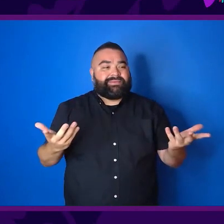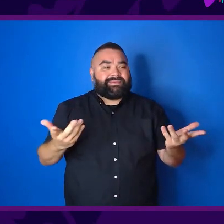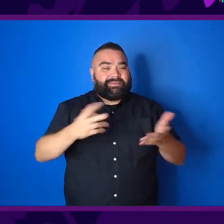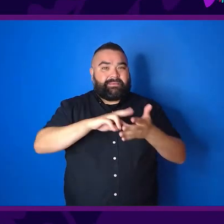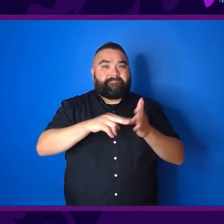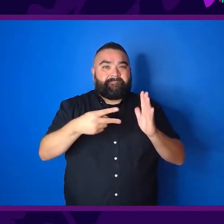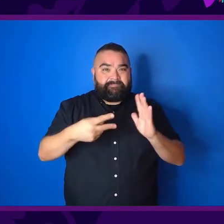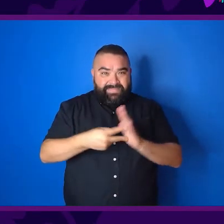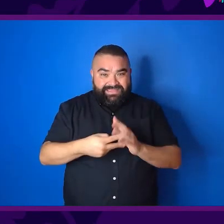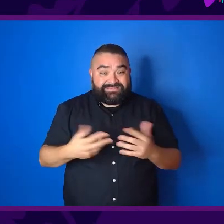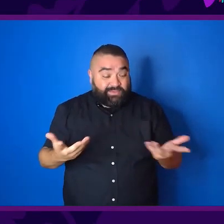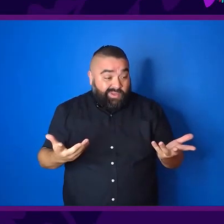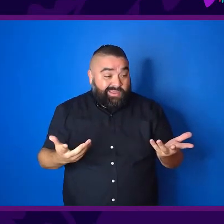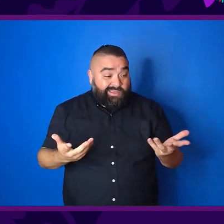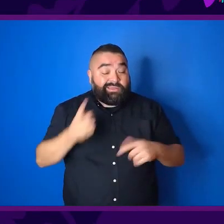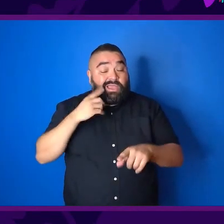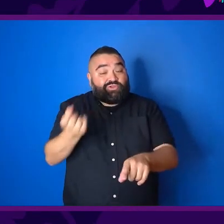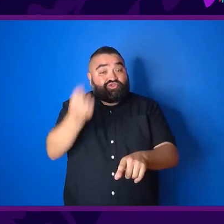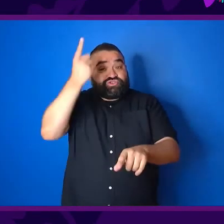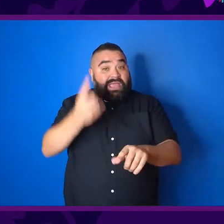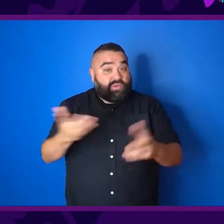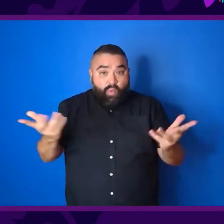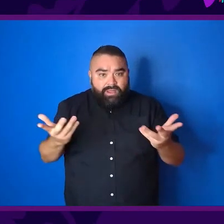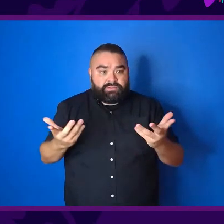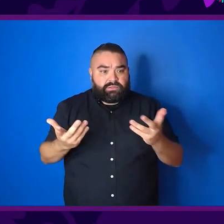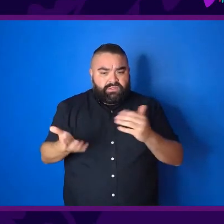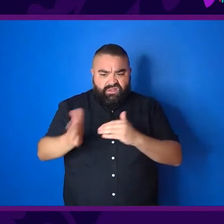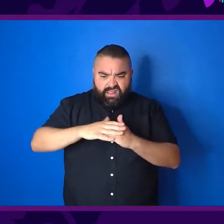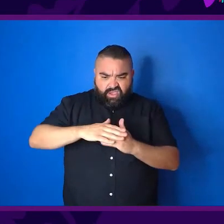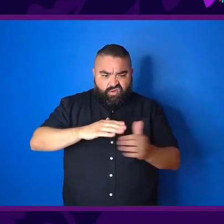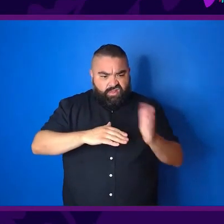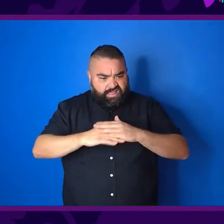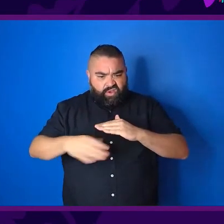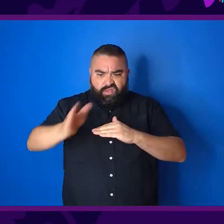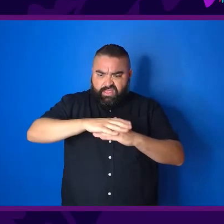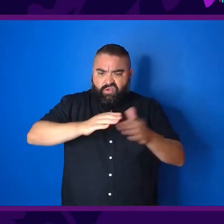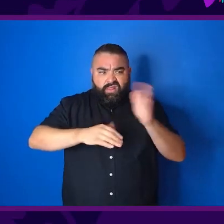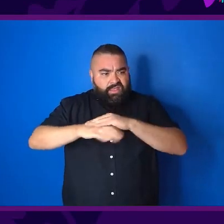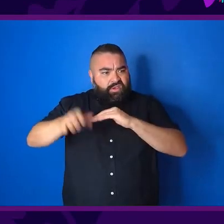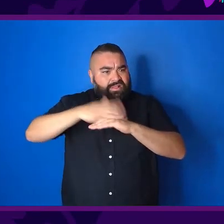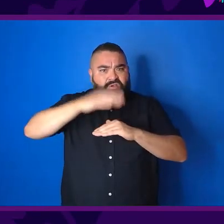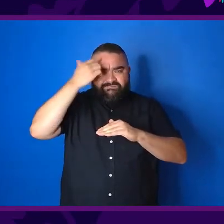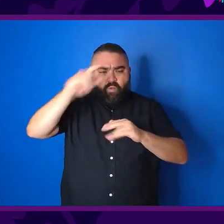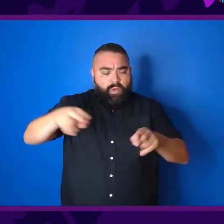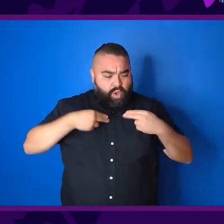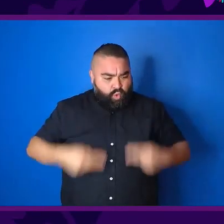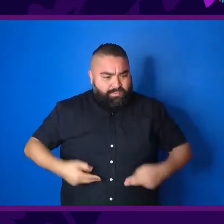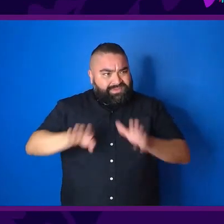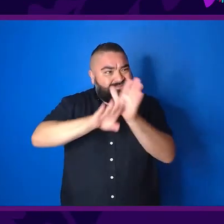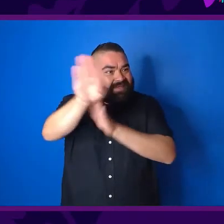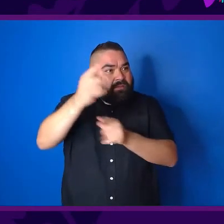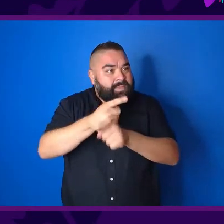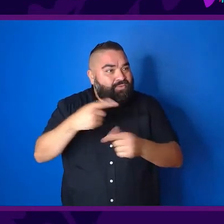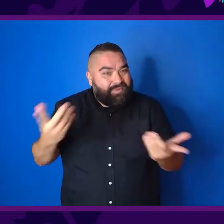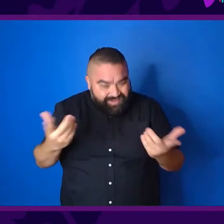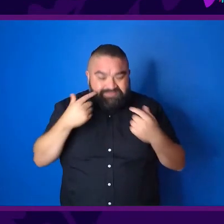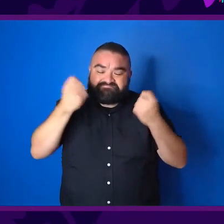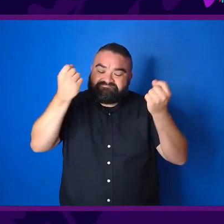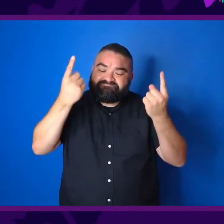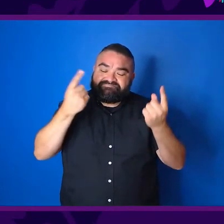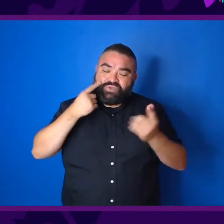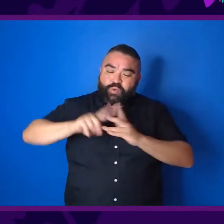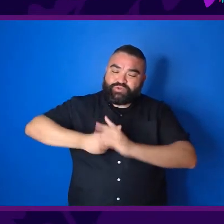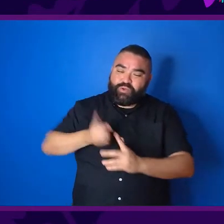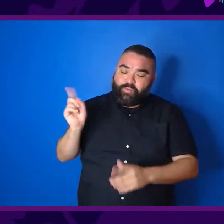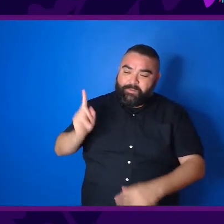and understanding the lineage or the line of human development goes through Africa. We're all African. Right. Mr.